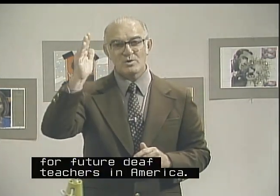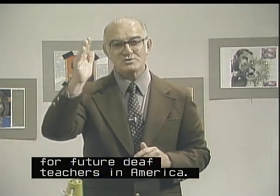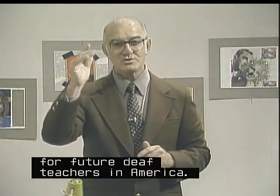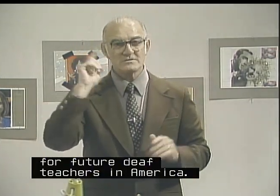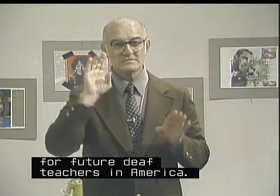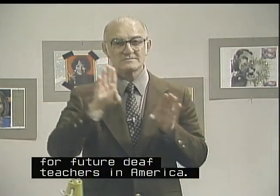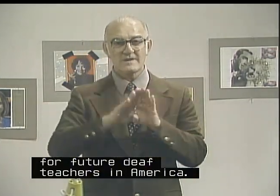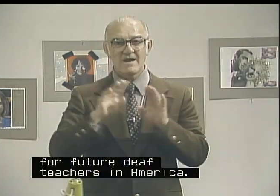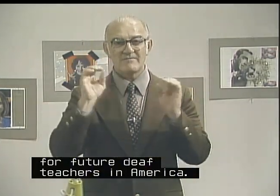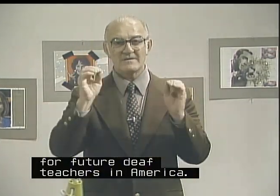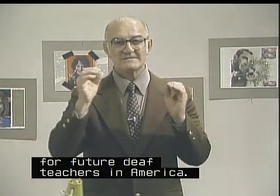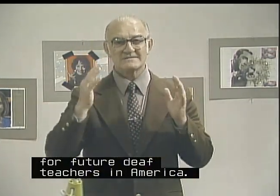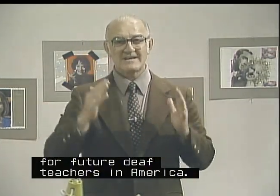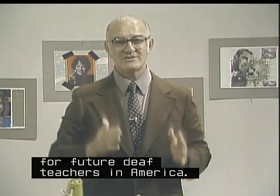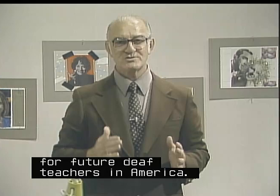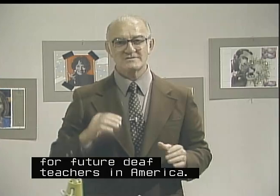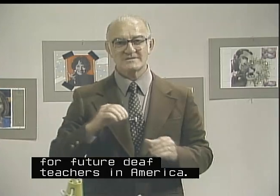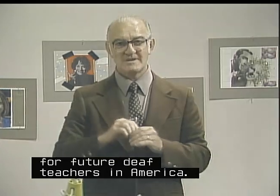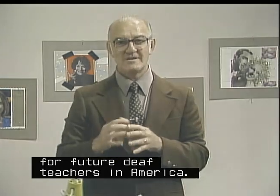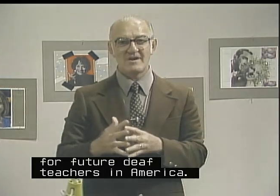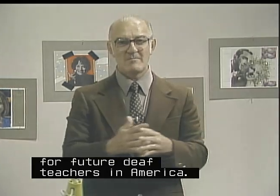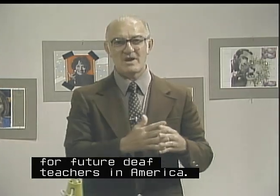future staff teachers in America.